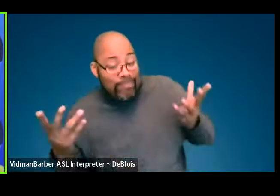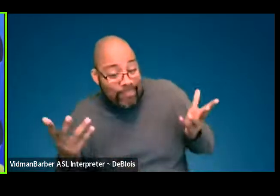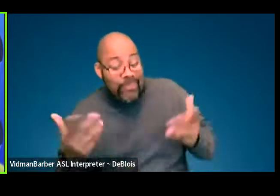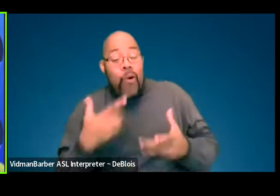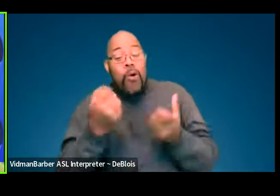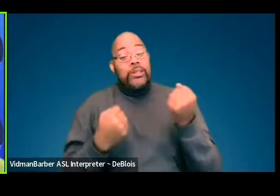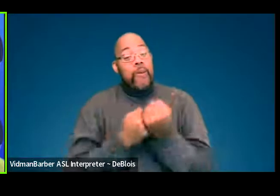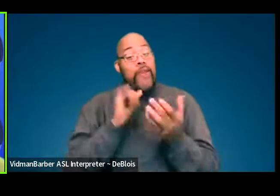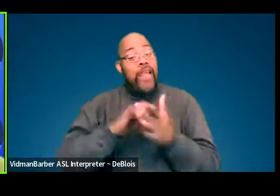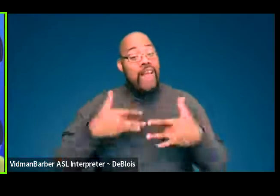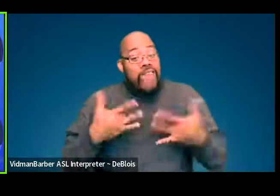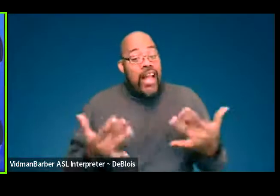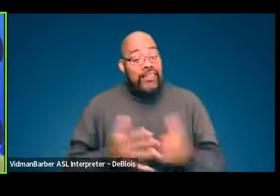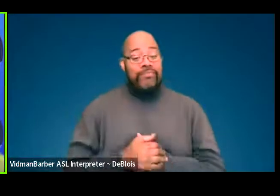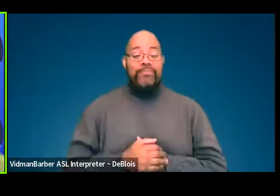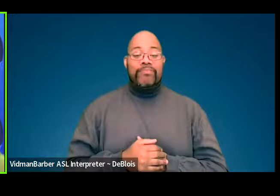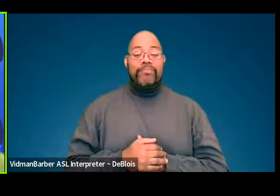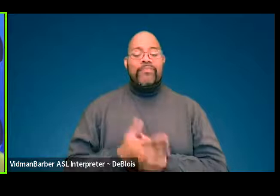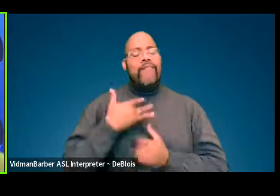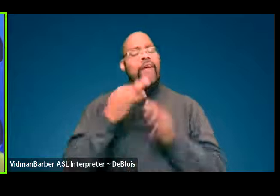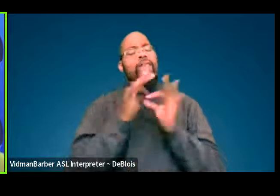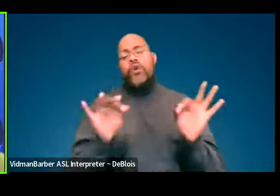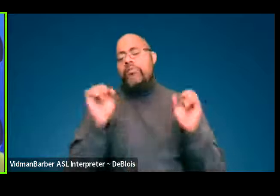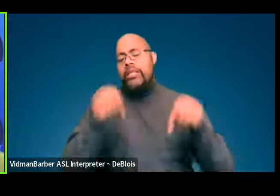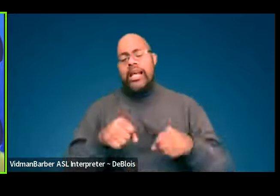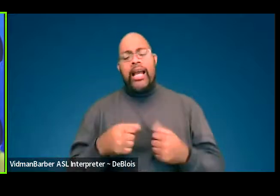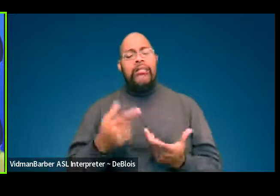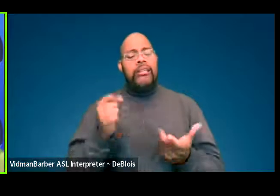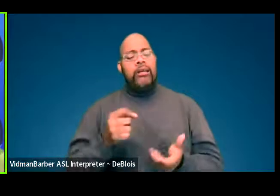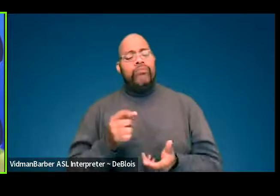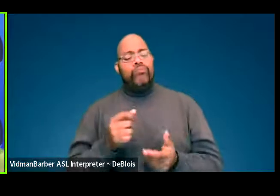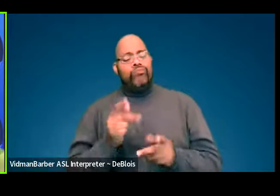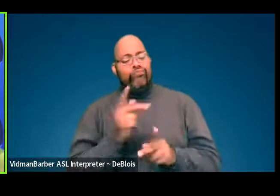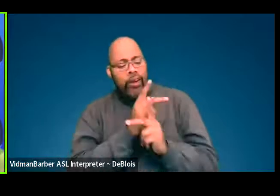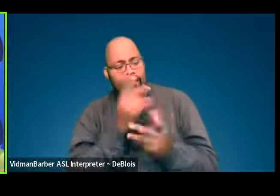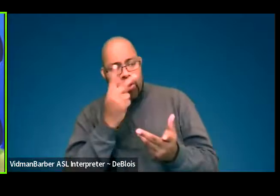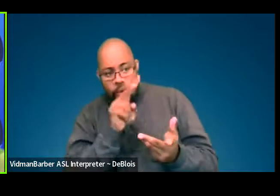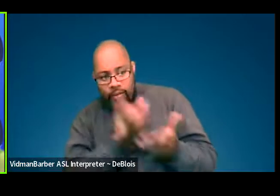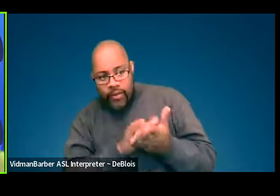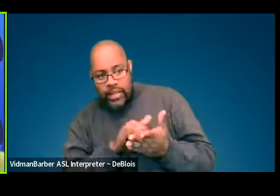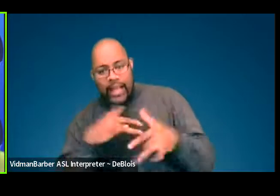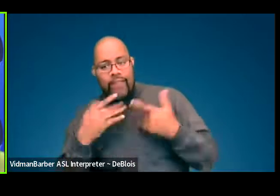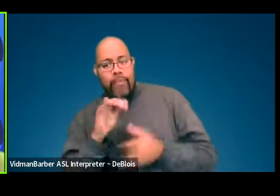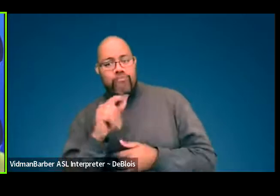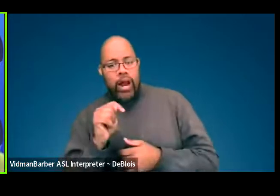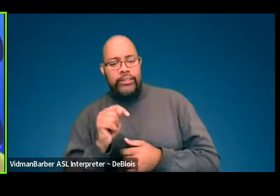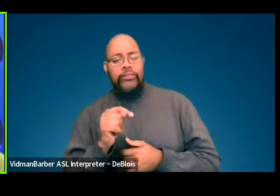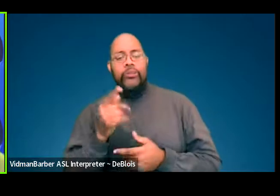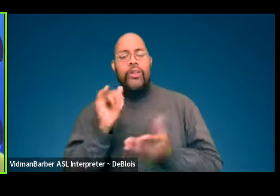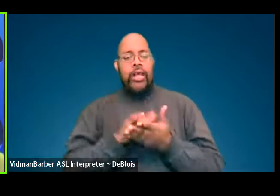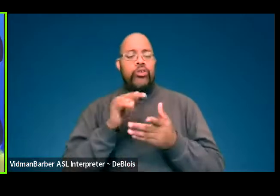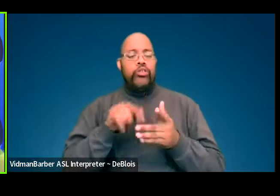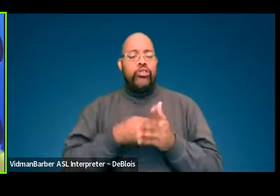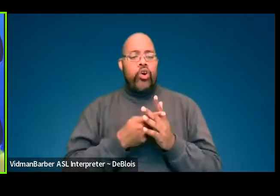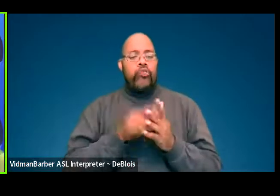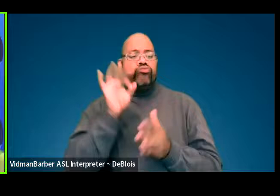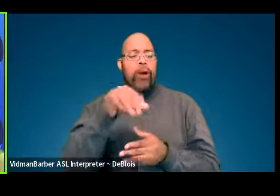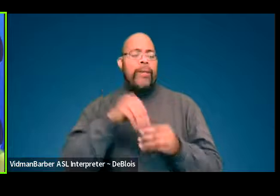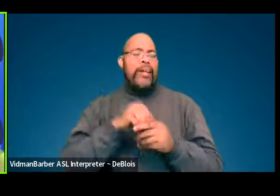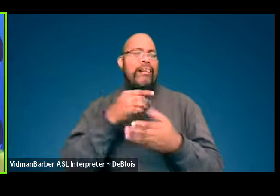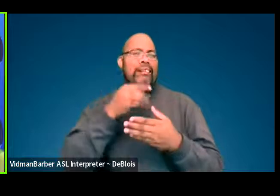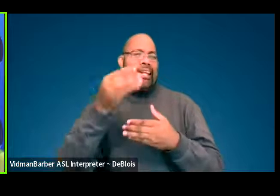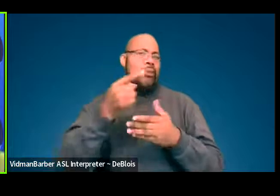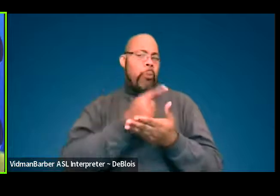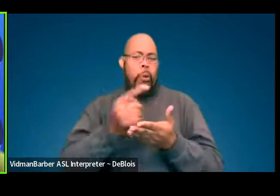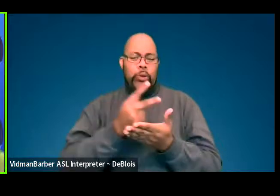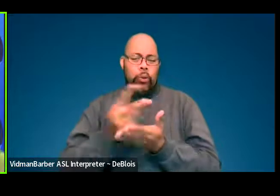want to support that event, feel free. So you can be looking out for the Eventbrite link. So those will start dropping like within the next week or